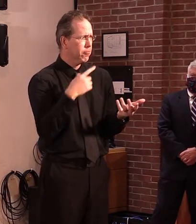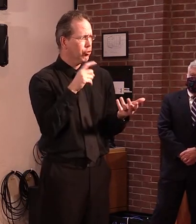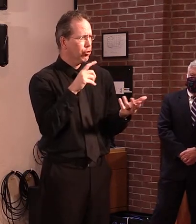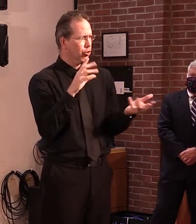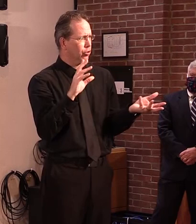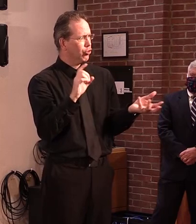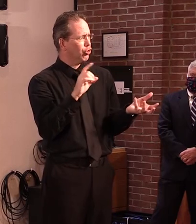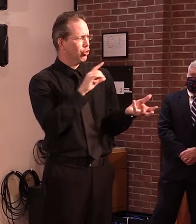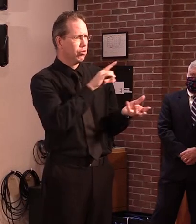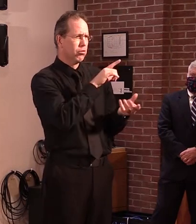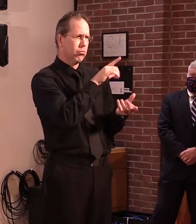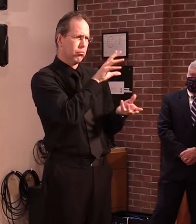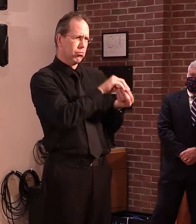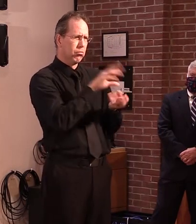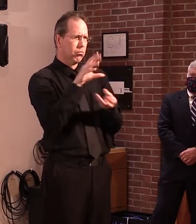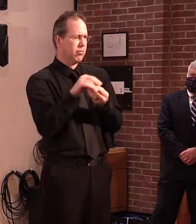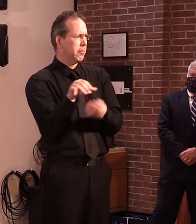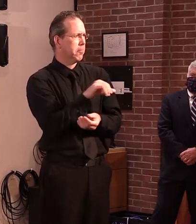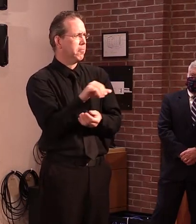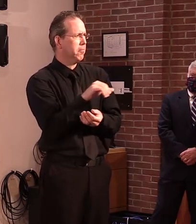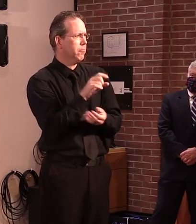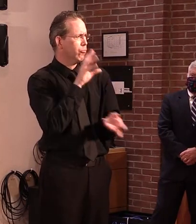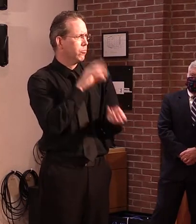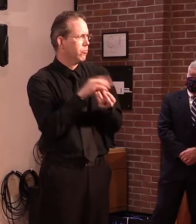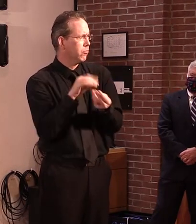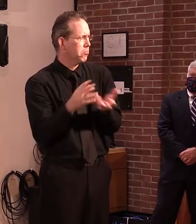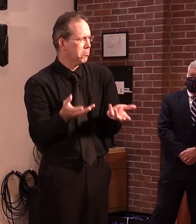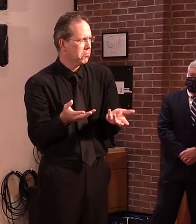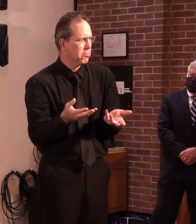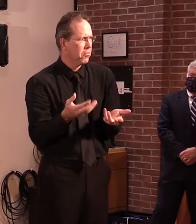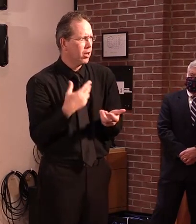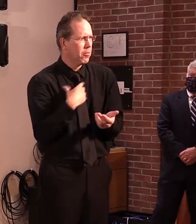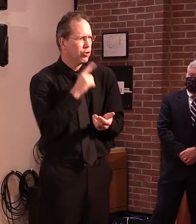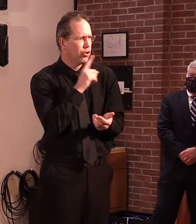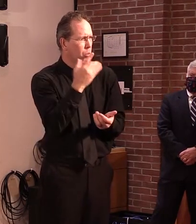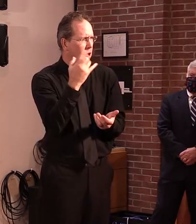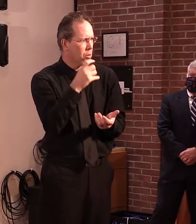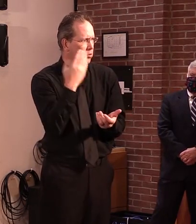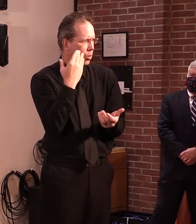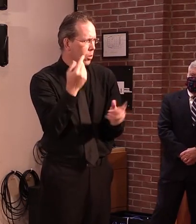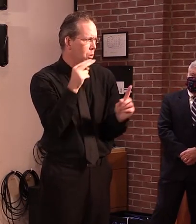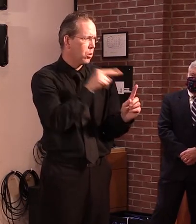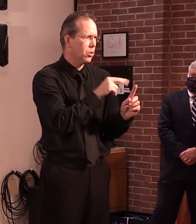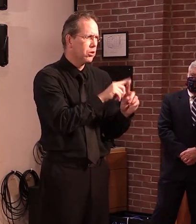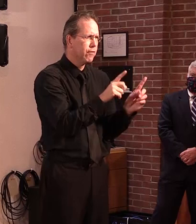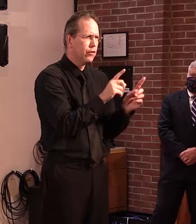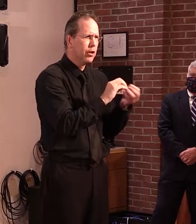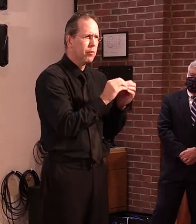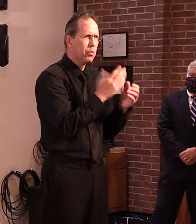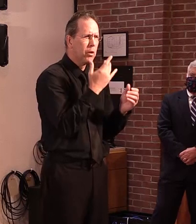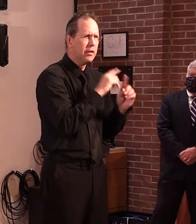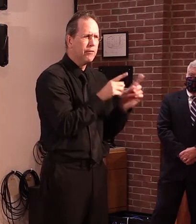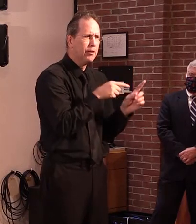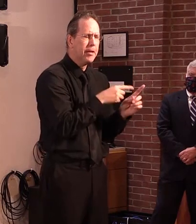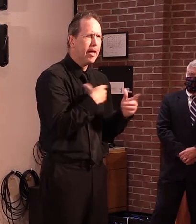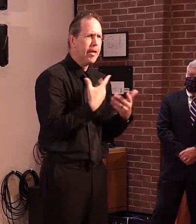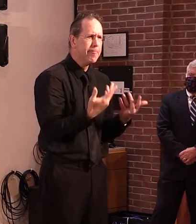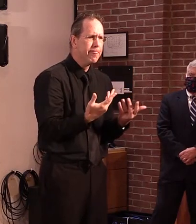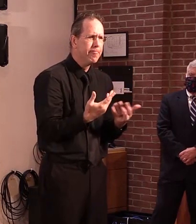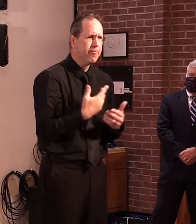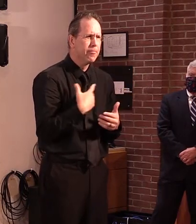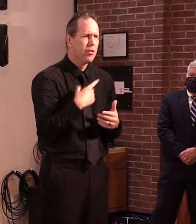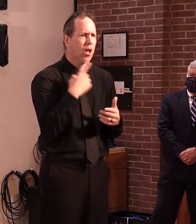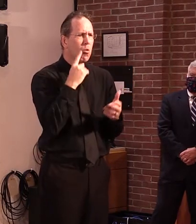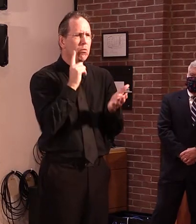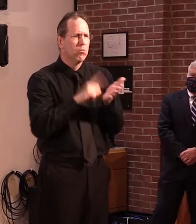So I'm not sure where the abnormal number came from, but our numbers add up to what we